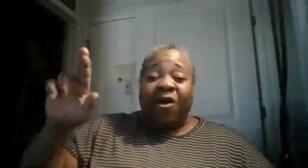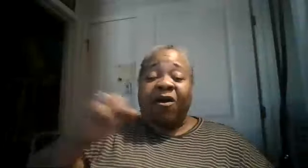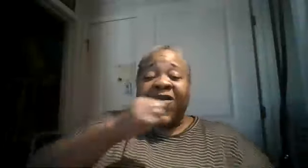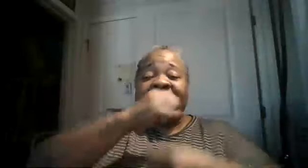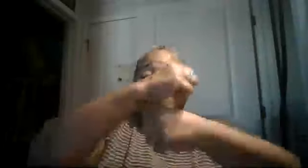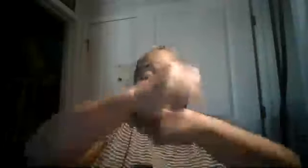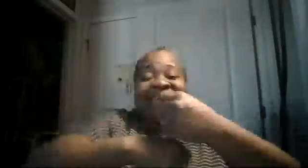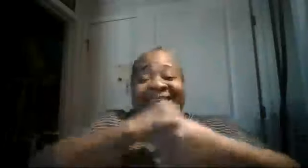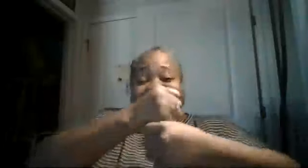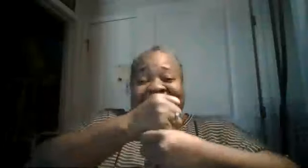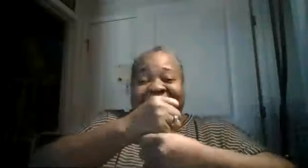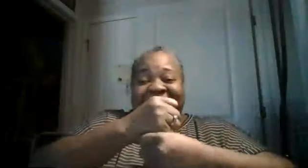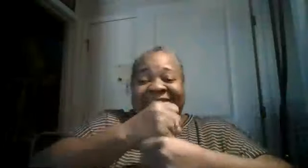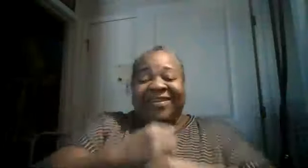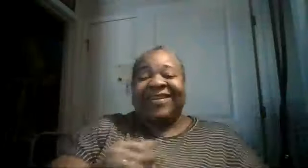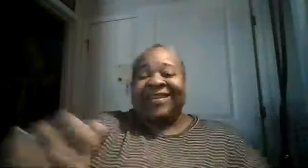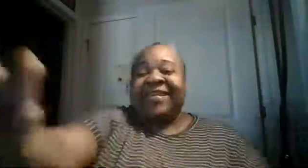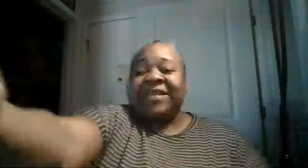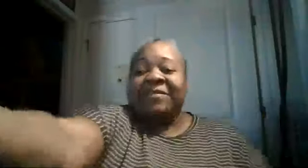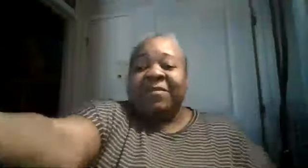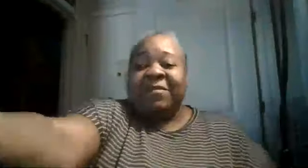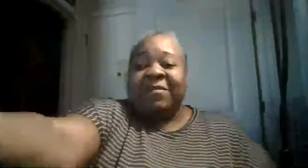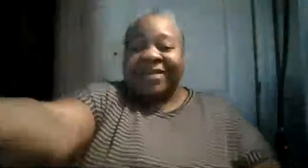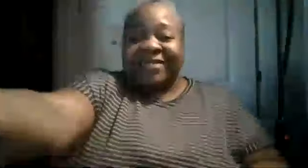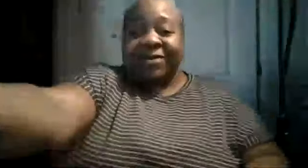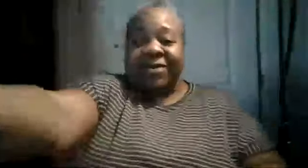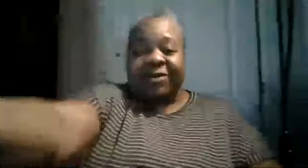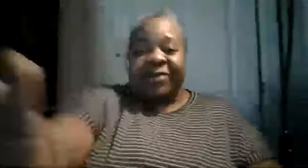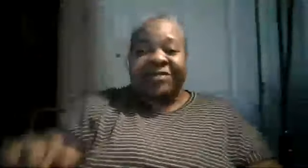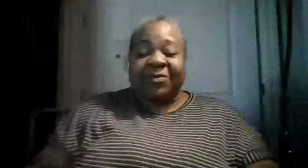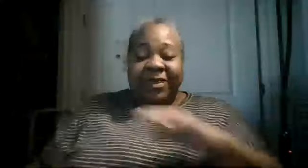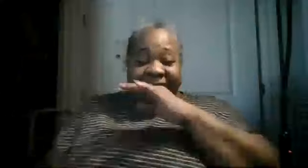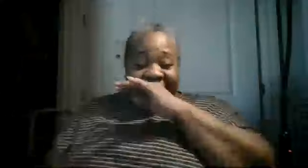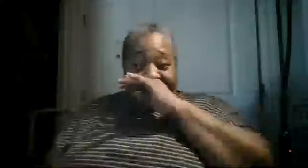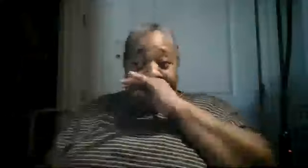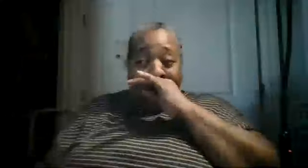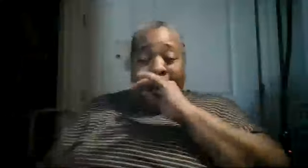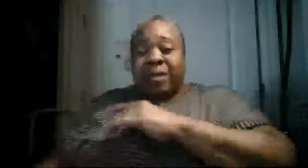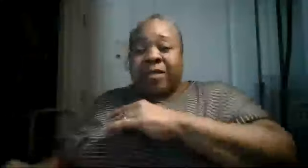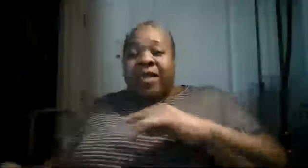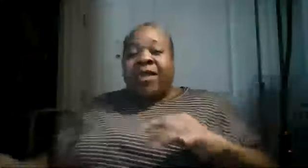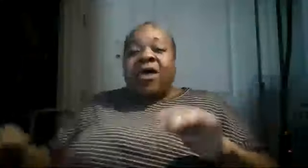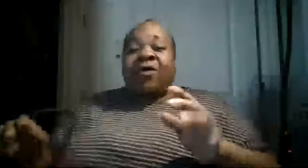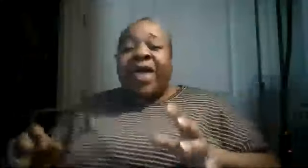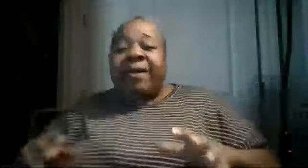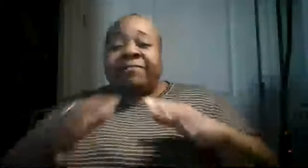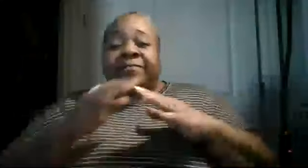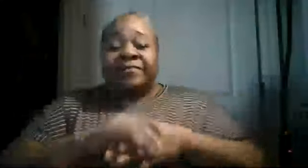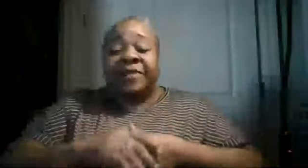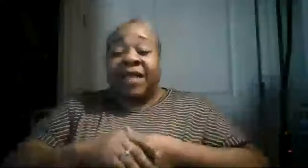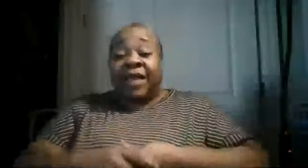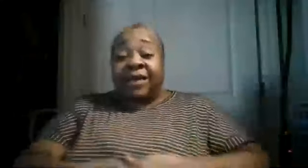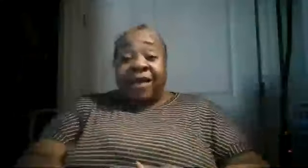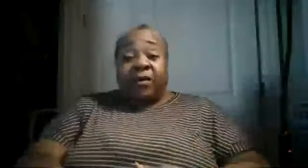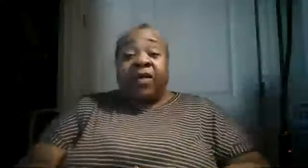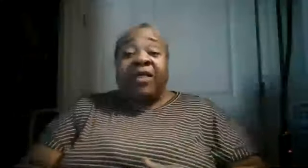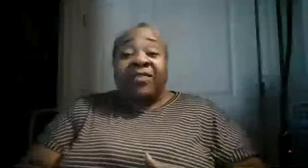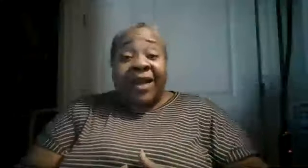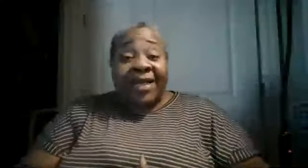Y-E-A-R. Year. Bring this down a little bit so we can see. Okay. Now, the last